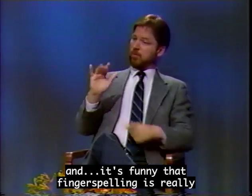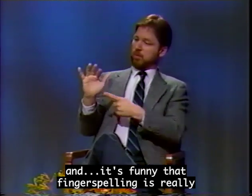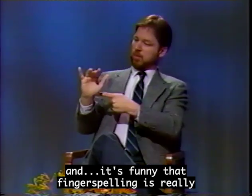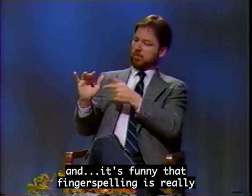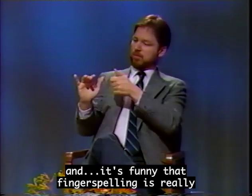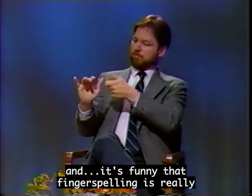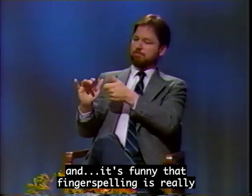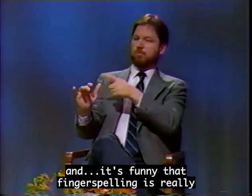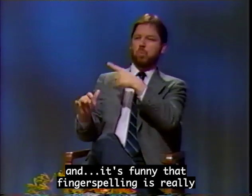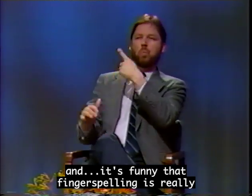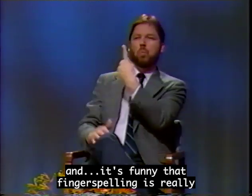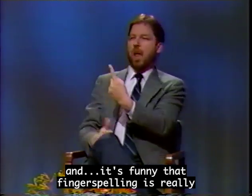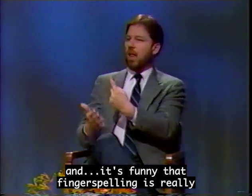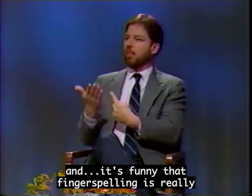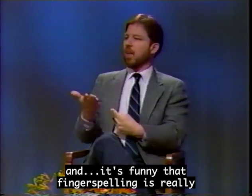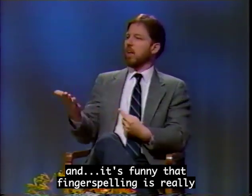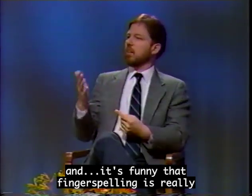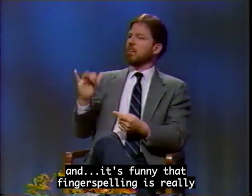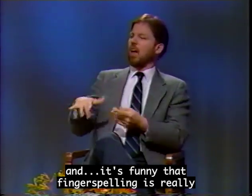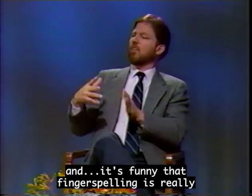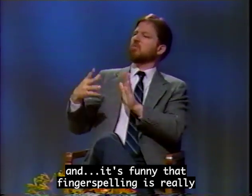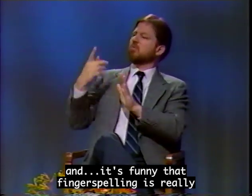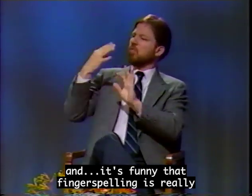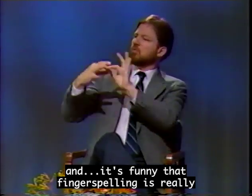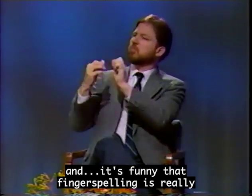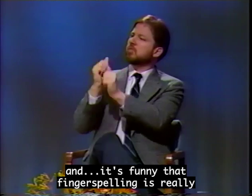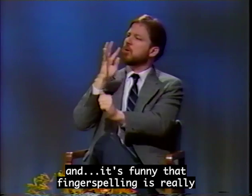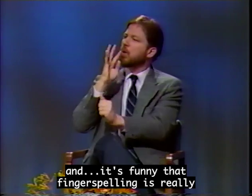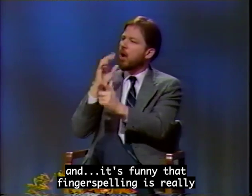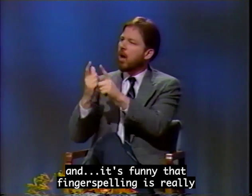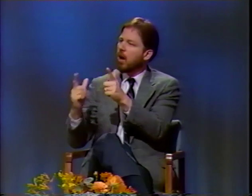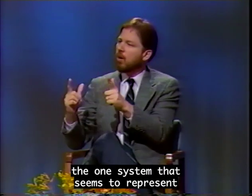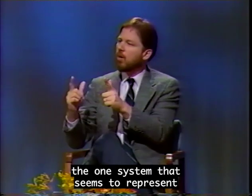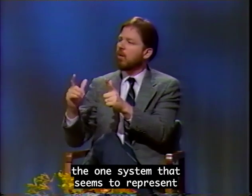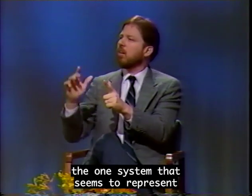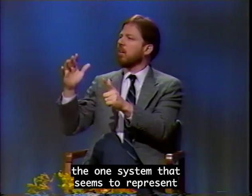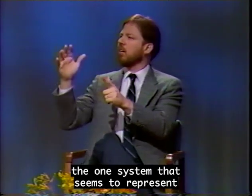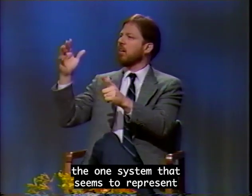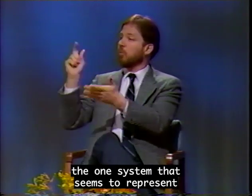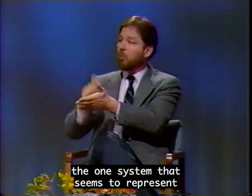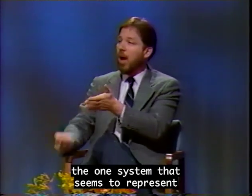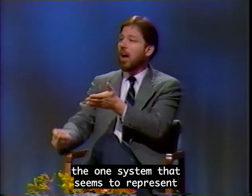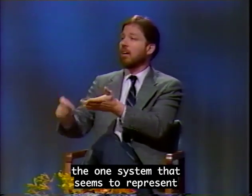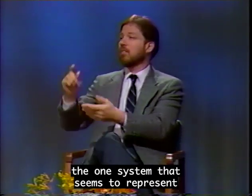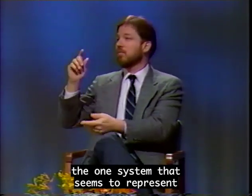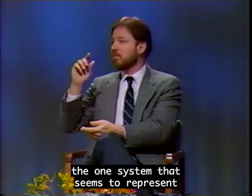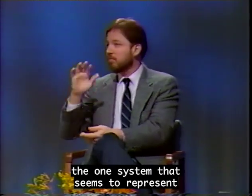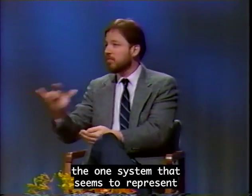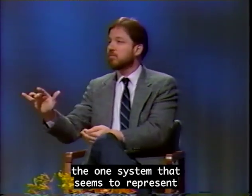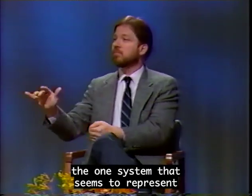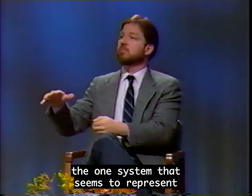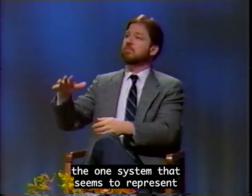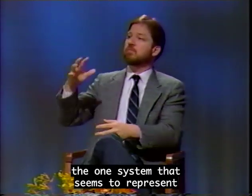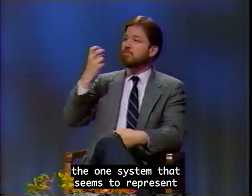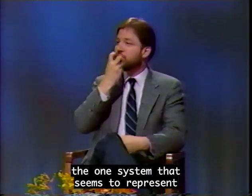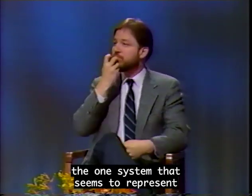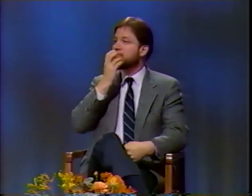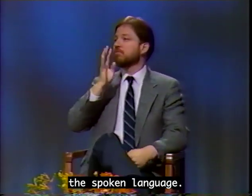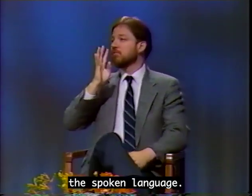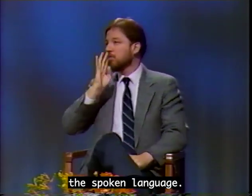it's funny that fingerspelling is really the one system that seems to represent the